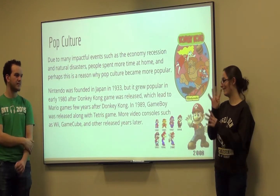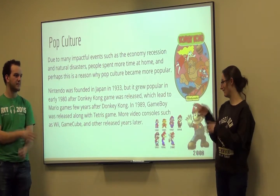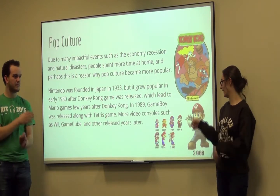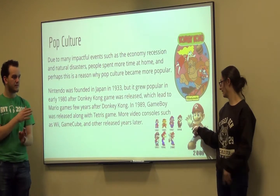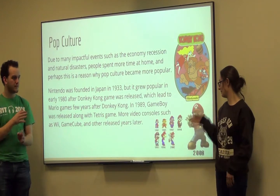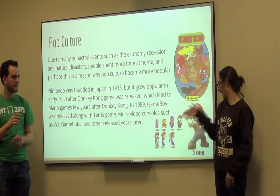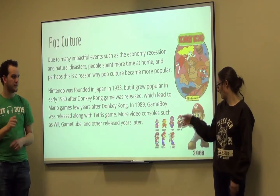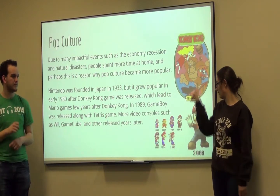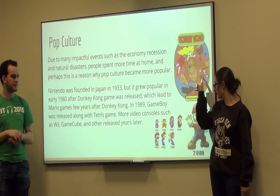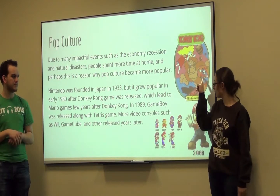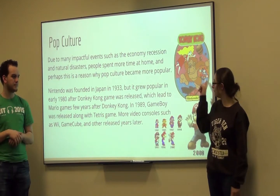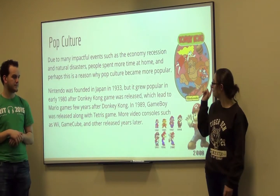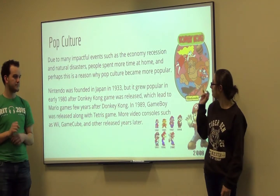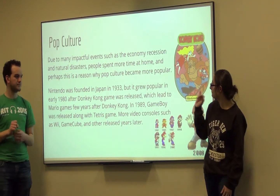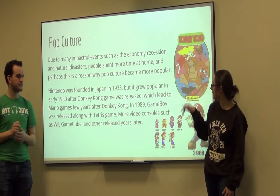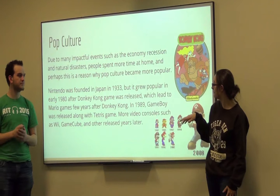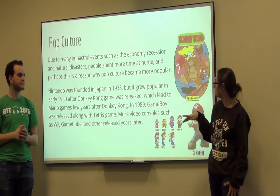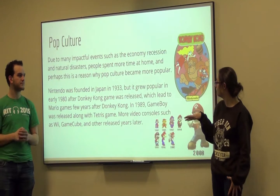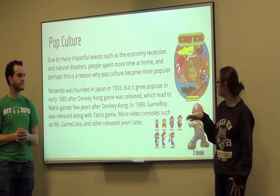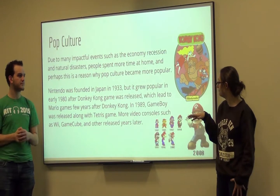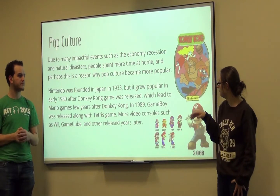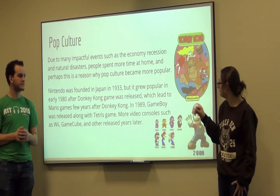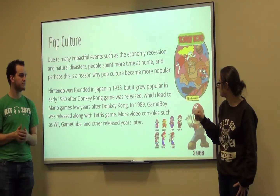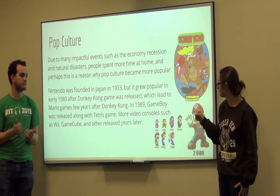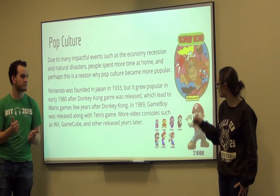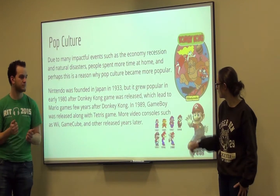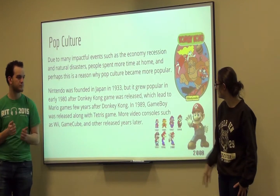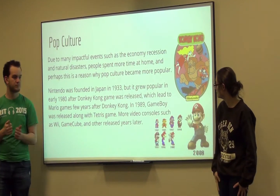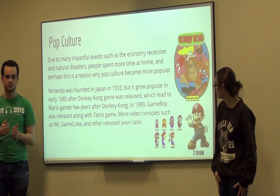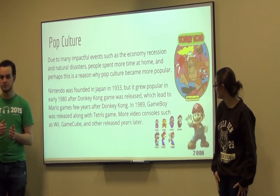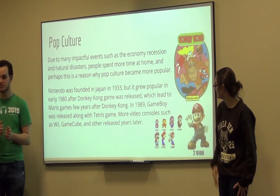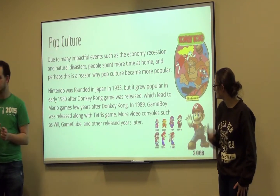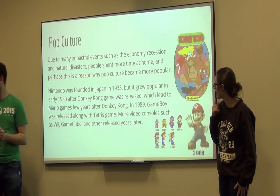probably the 1970s, because then Mario came out in the 1980s.